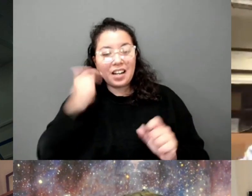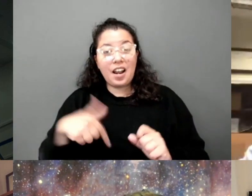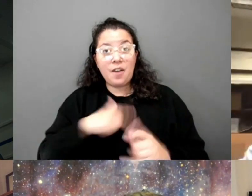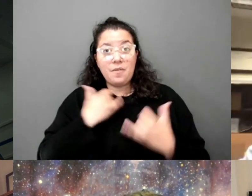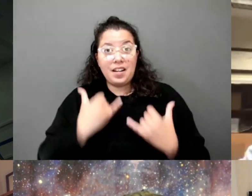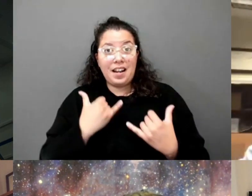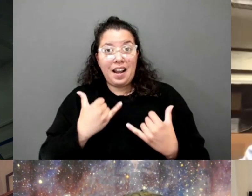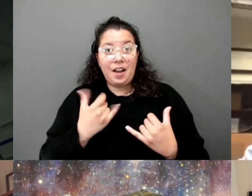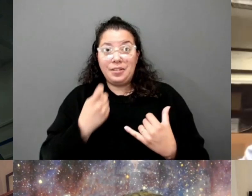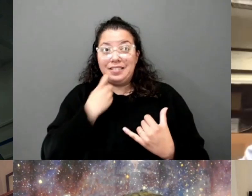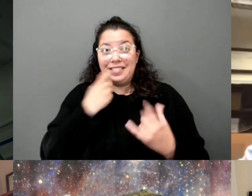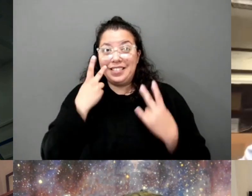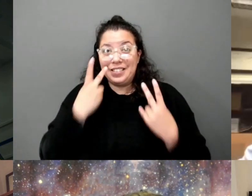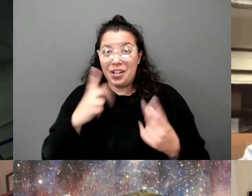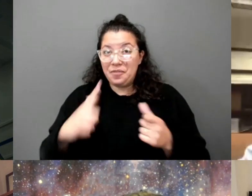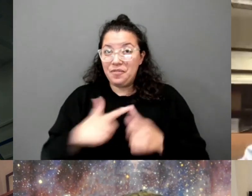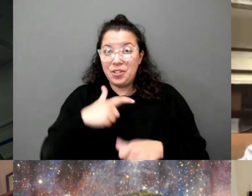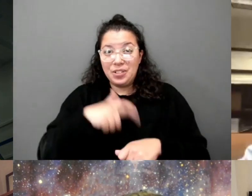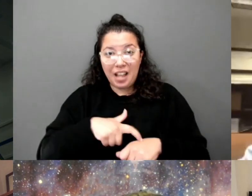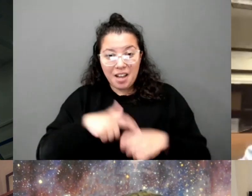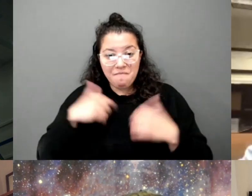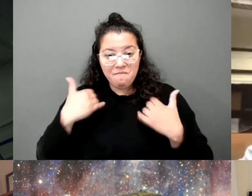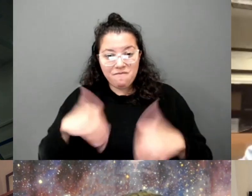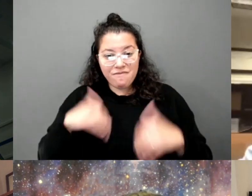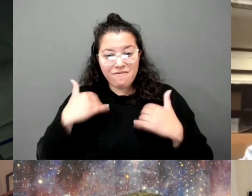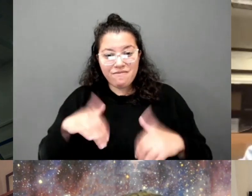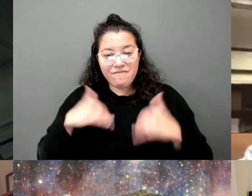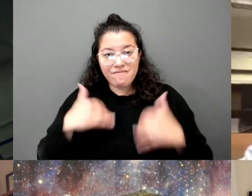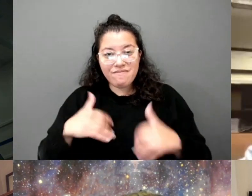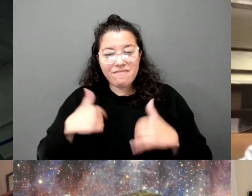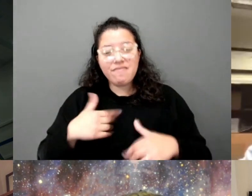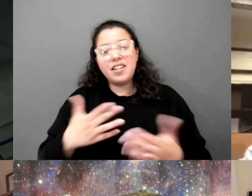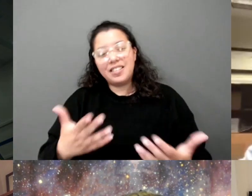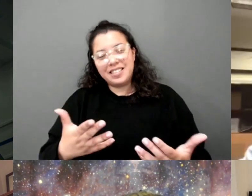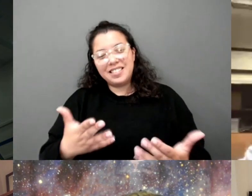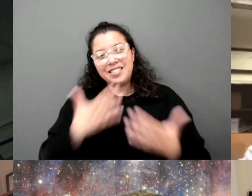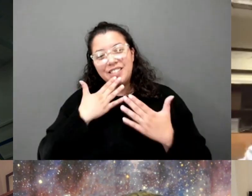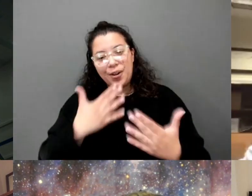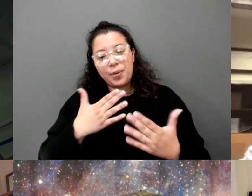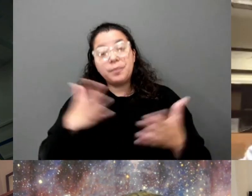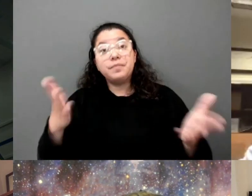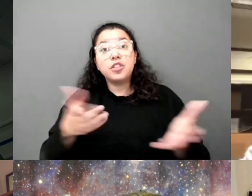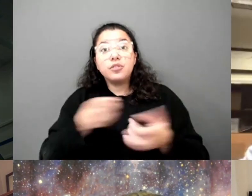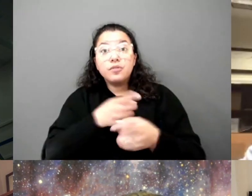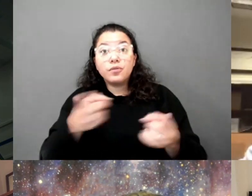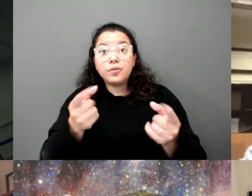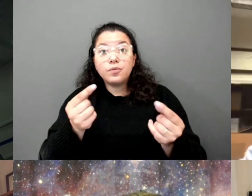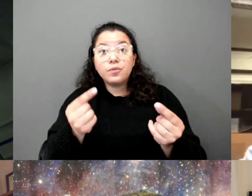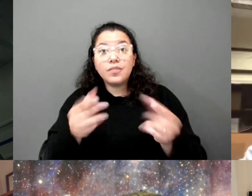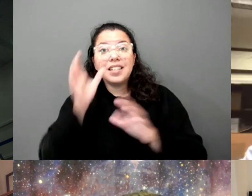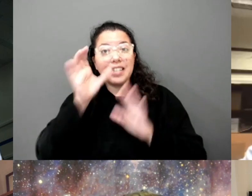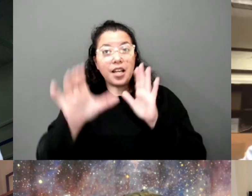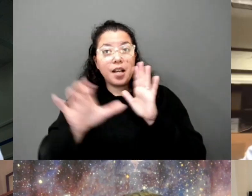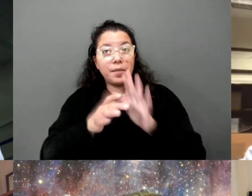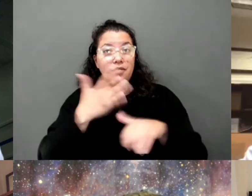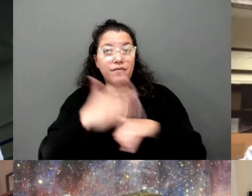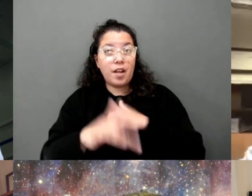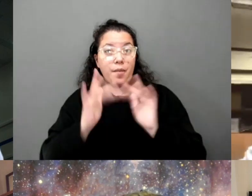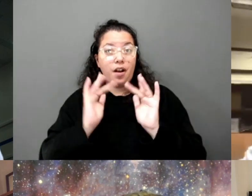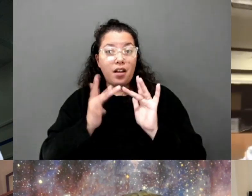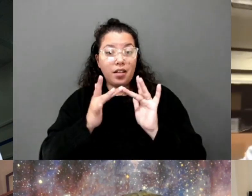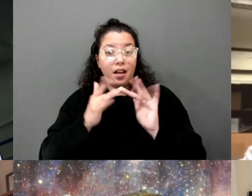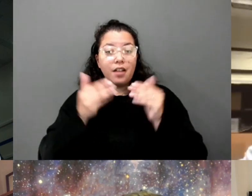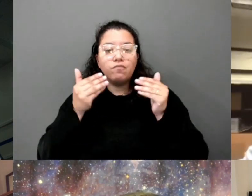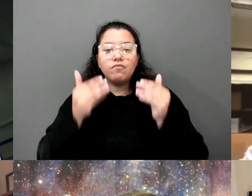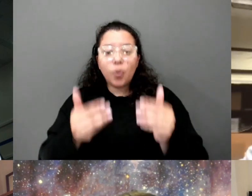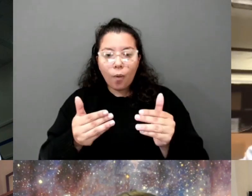first time. So I encourage you, just like Klaus mentioned, to go take a look at these images online, download the